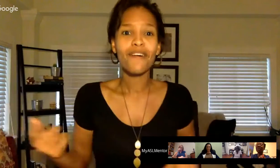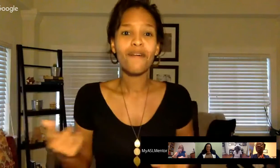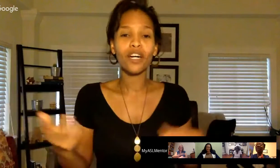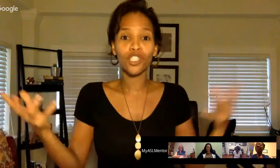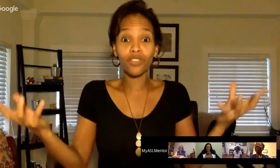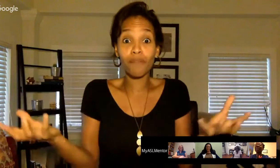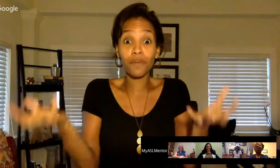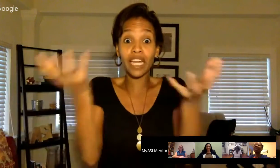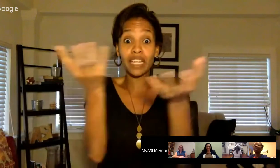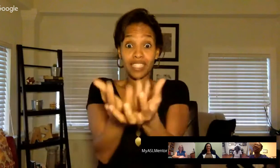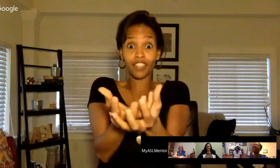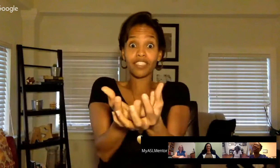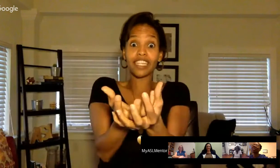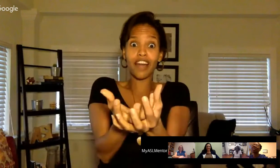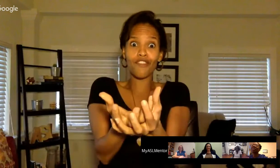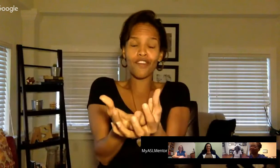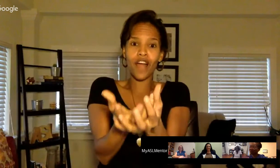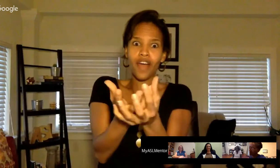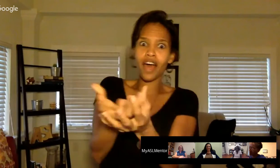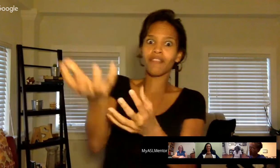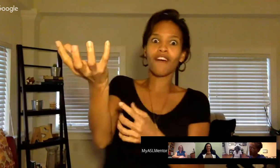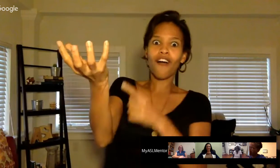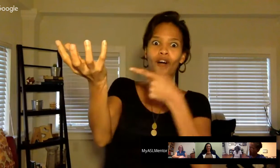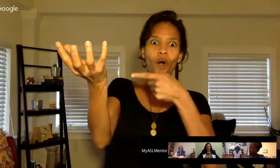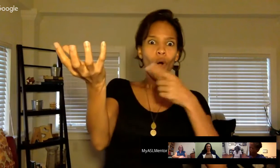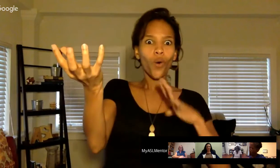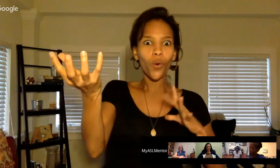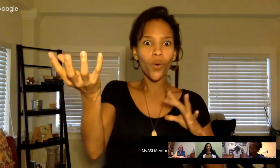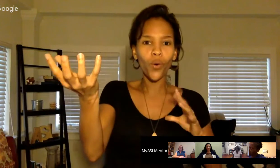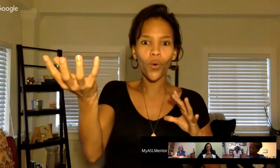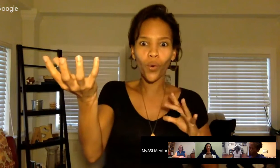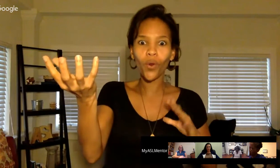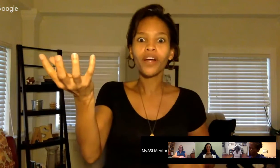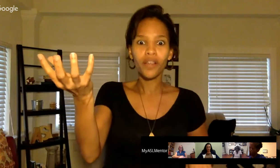context, but certainly bringing the skills together and then